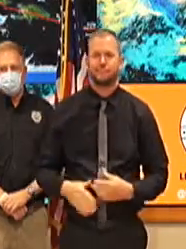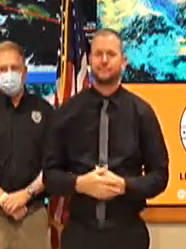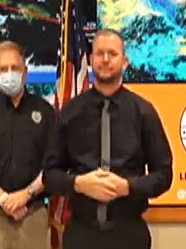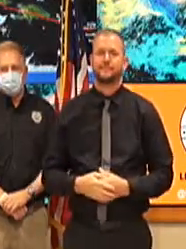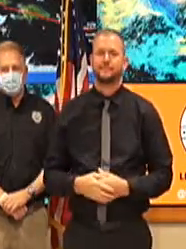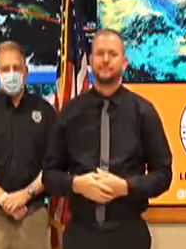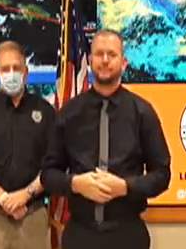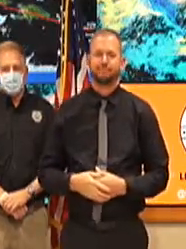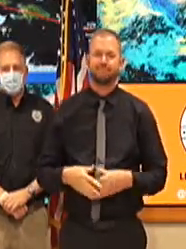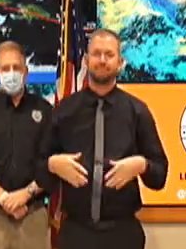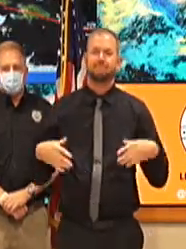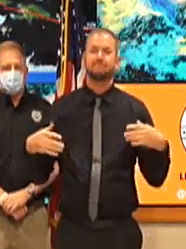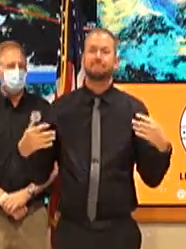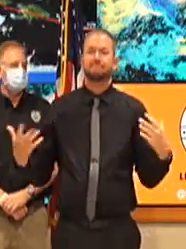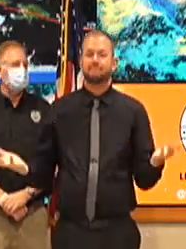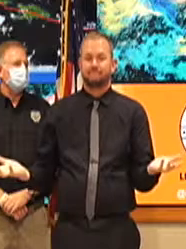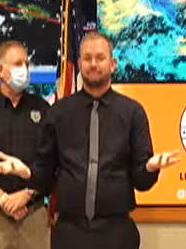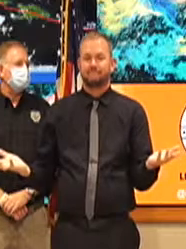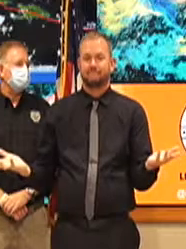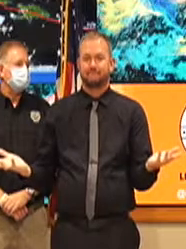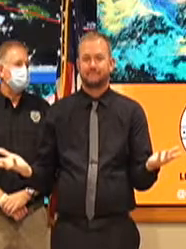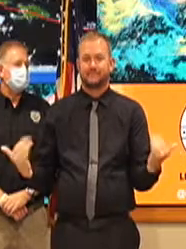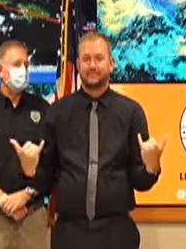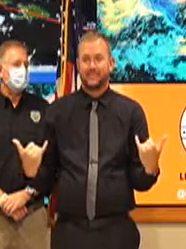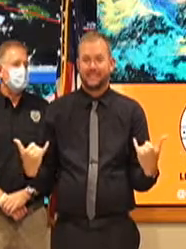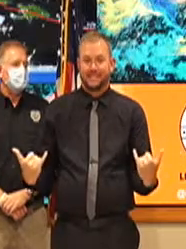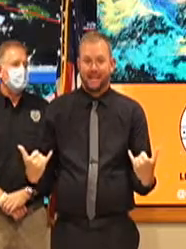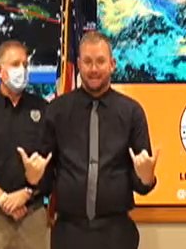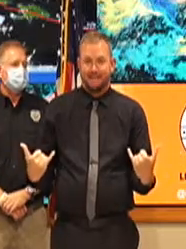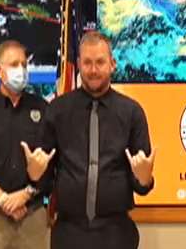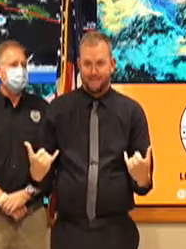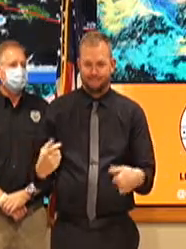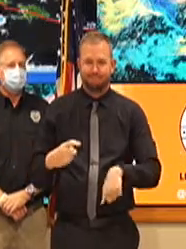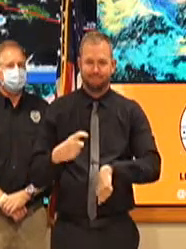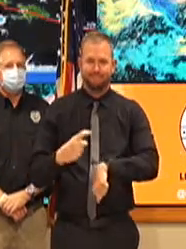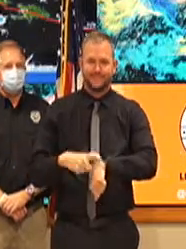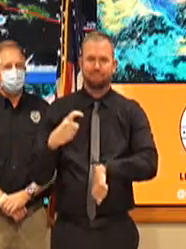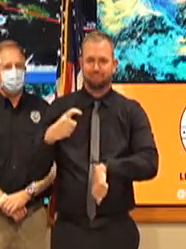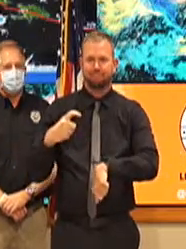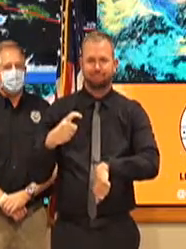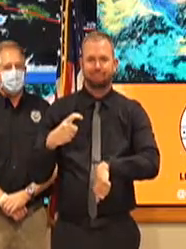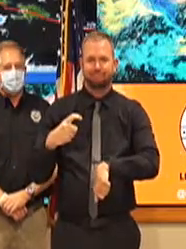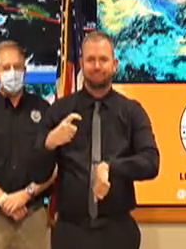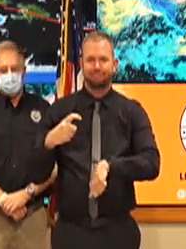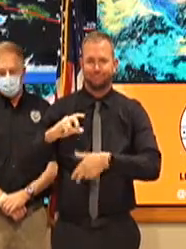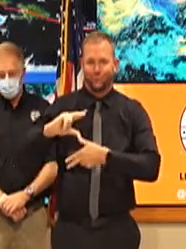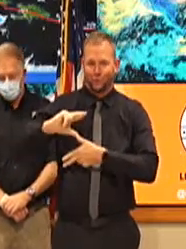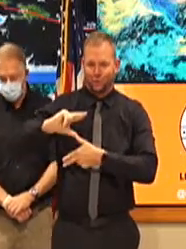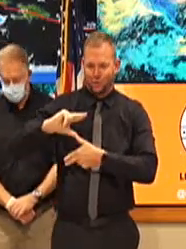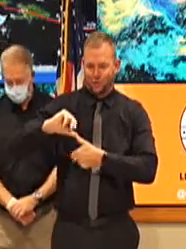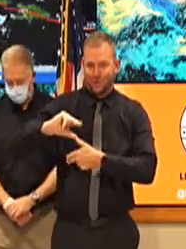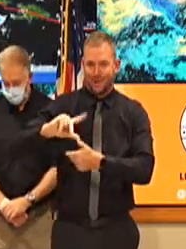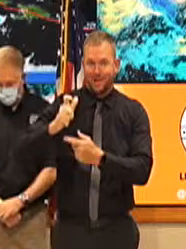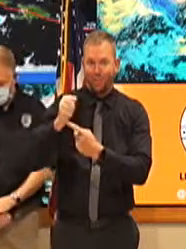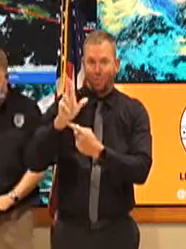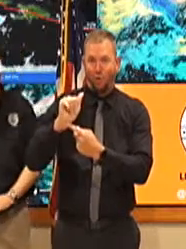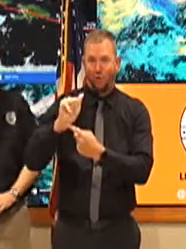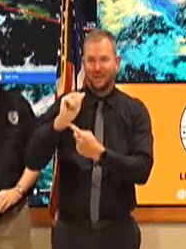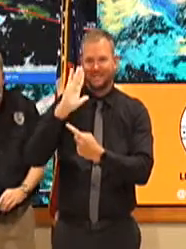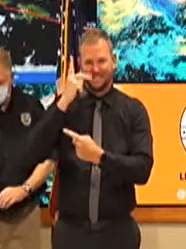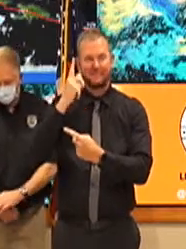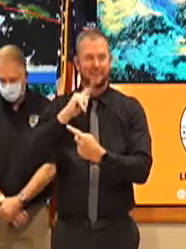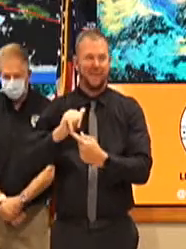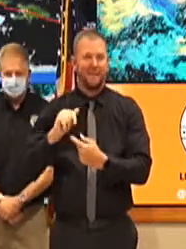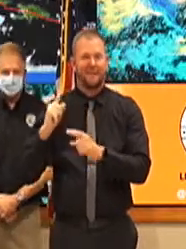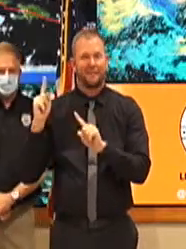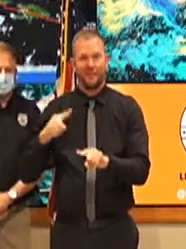are, and this one certainly can cause unprecedented devastation. Overnight, Laura began